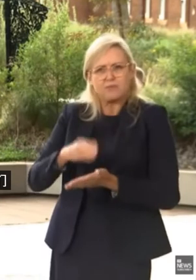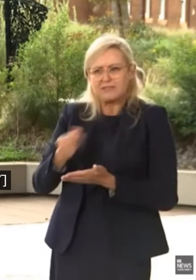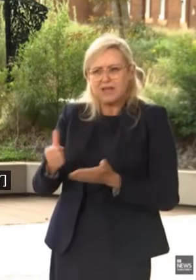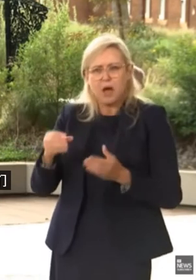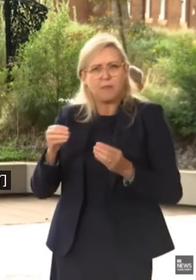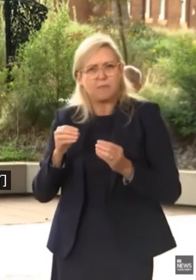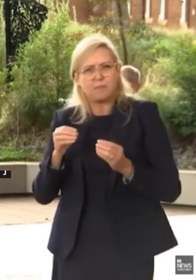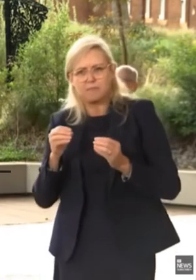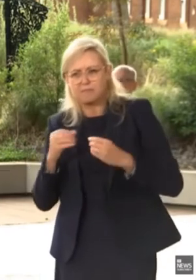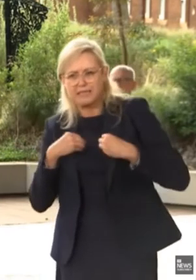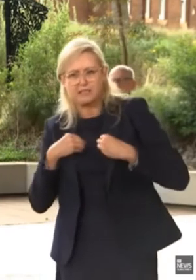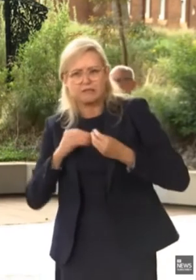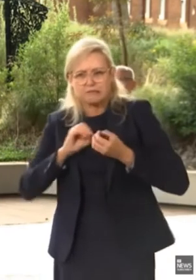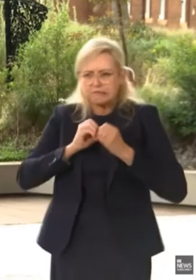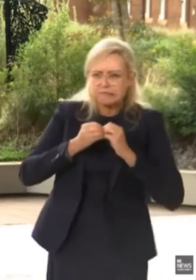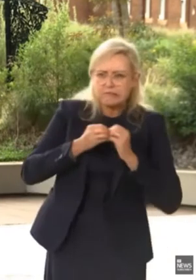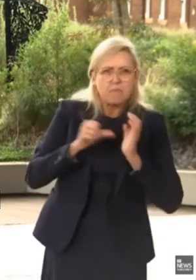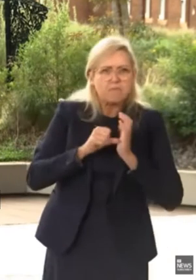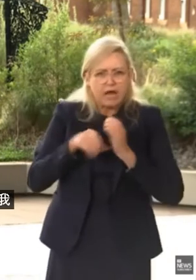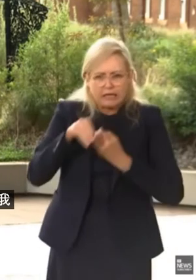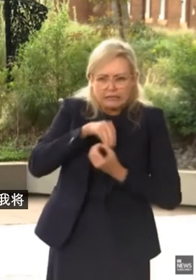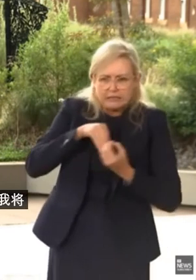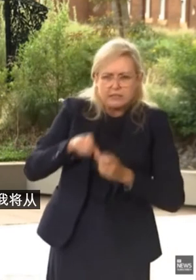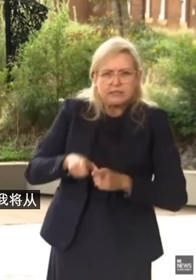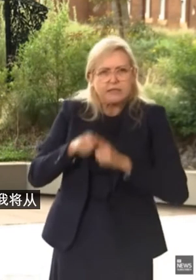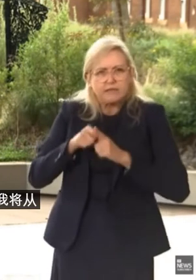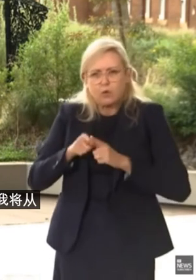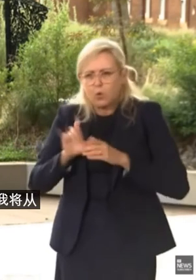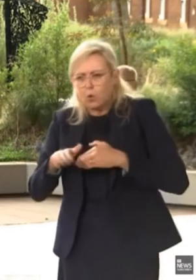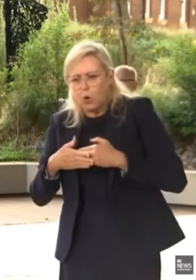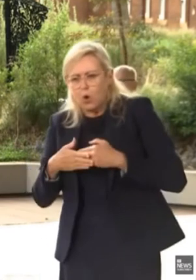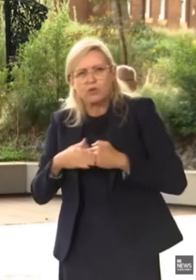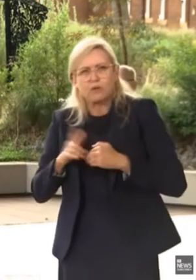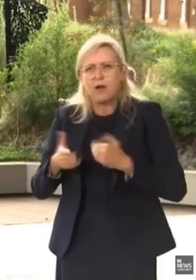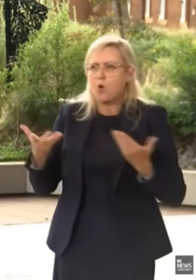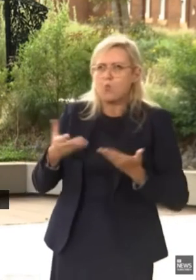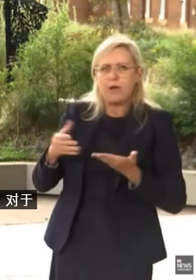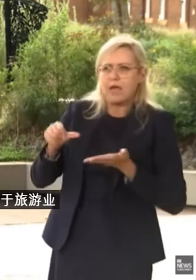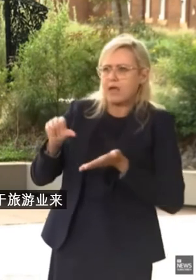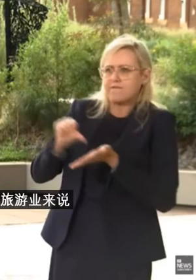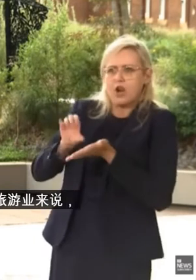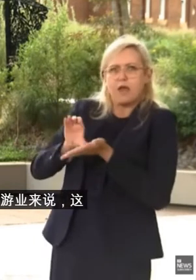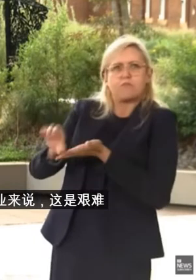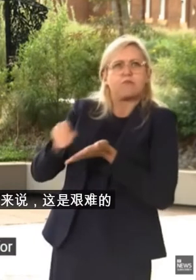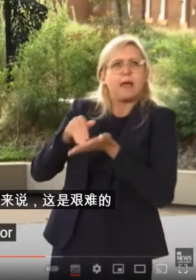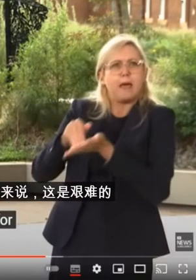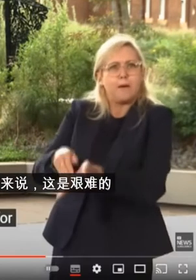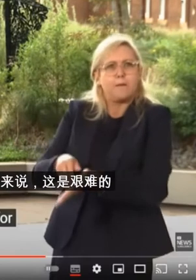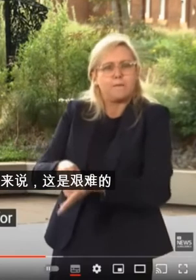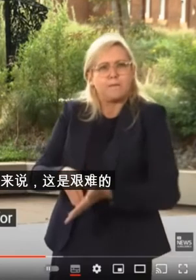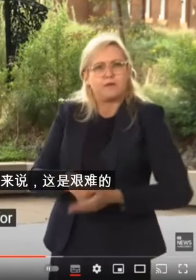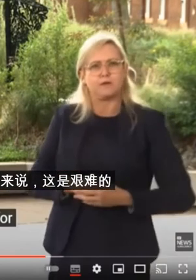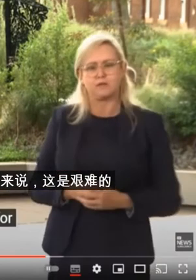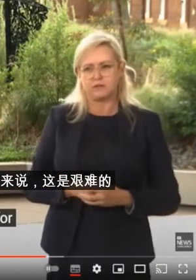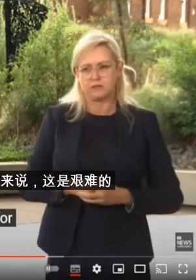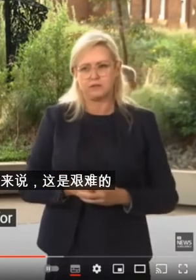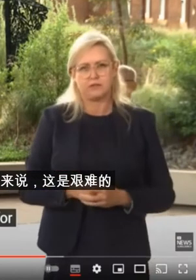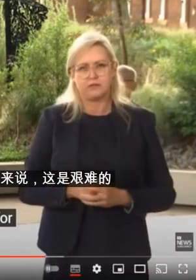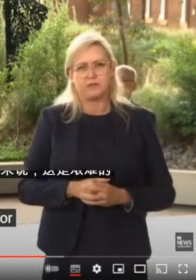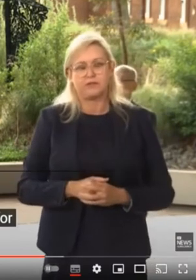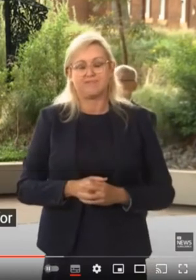outputting potential list. They've been hammered. Oh, well, I'll start with the last point. I mean, it's been a tough 2 years for